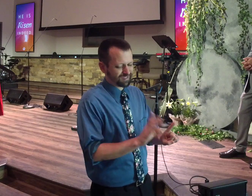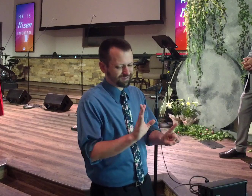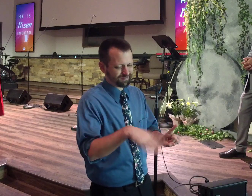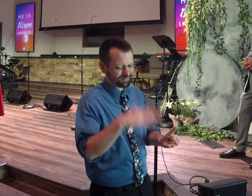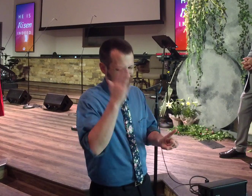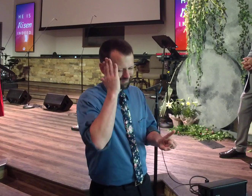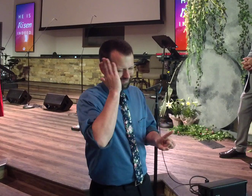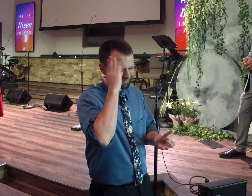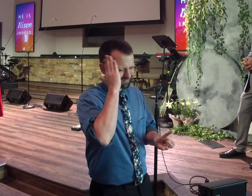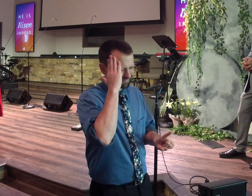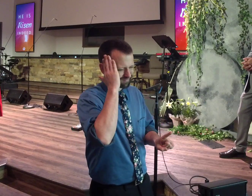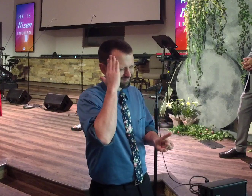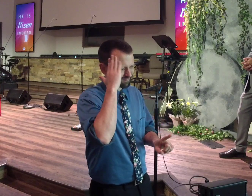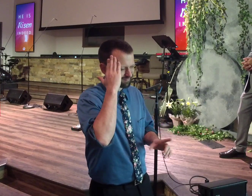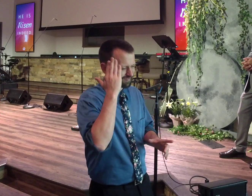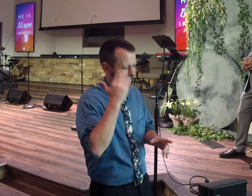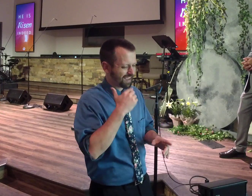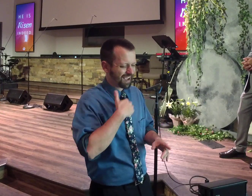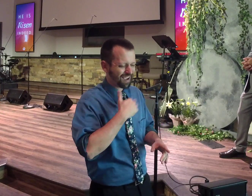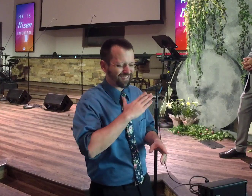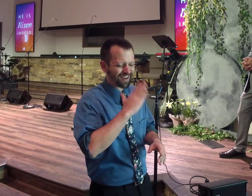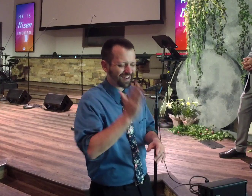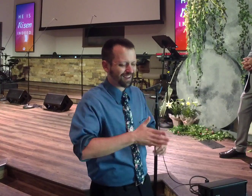I was never enough.